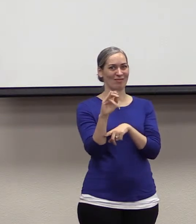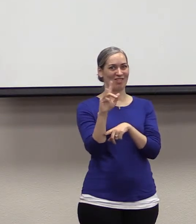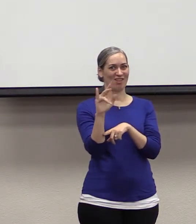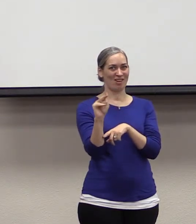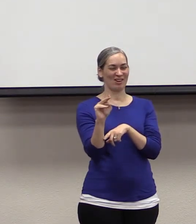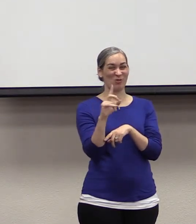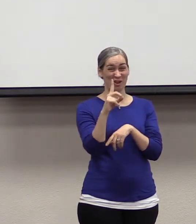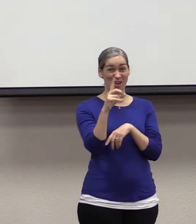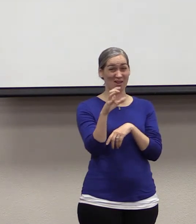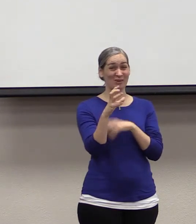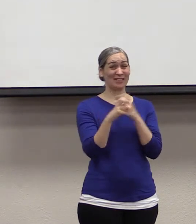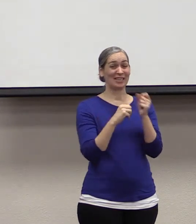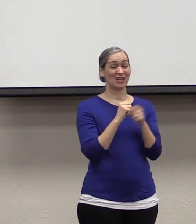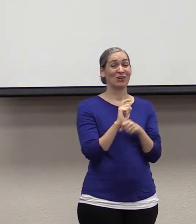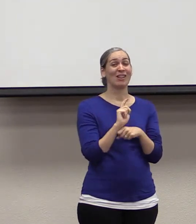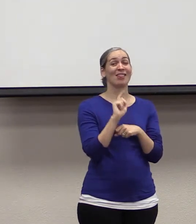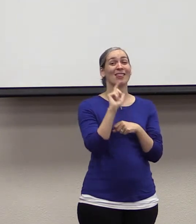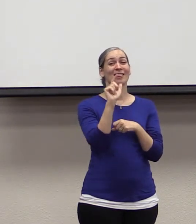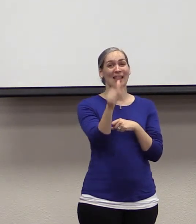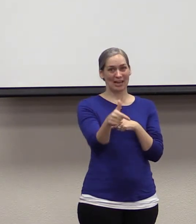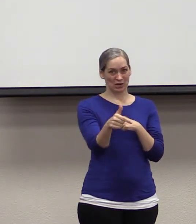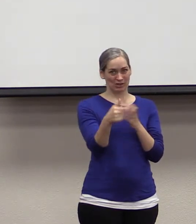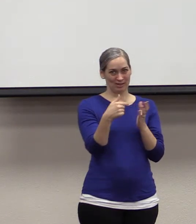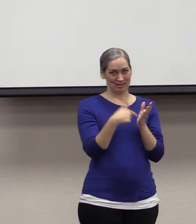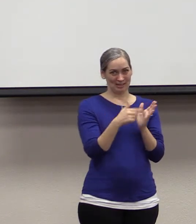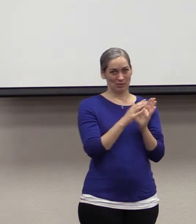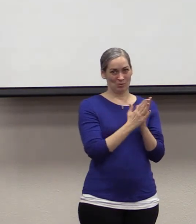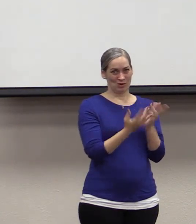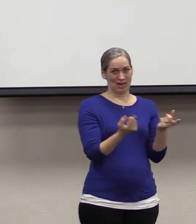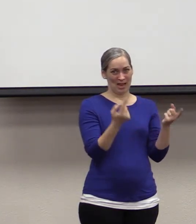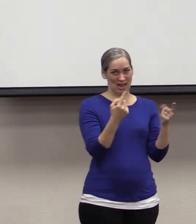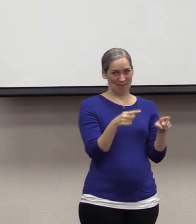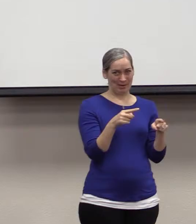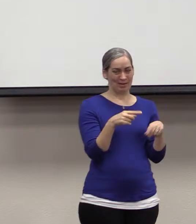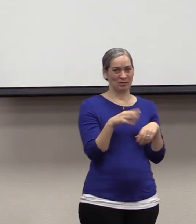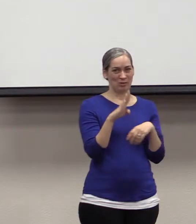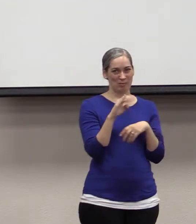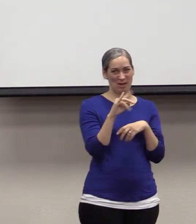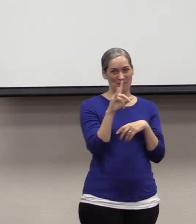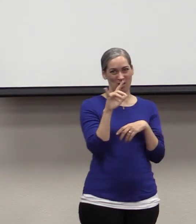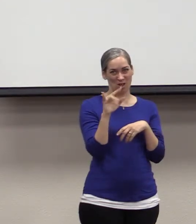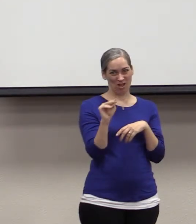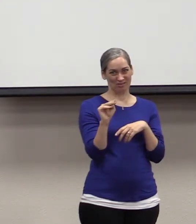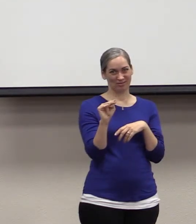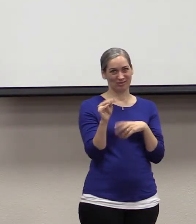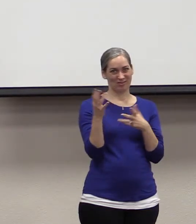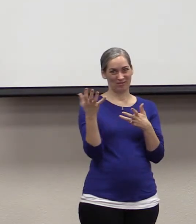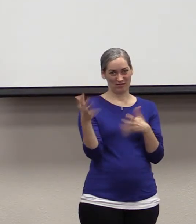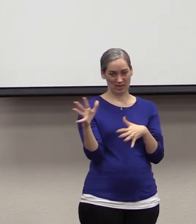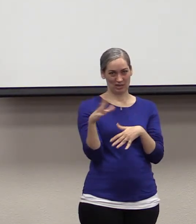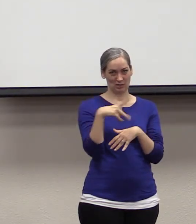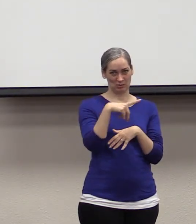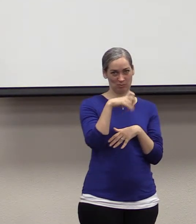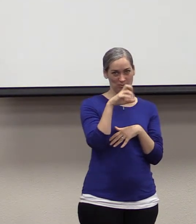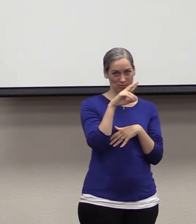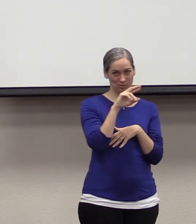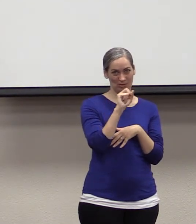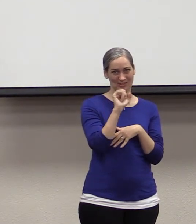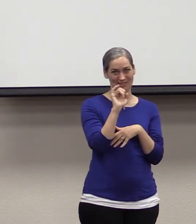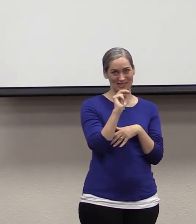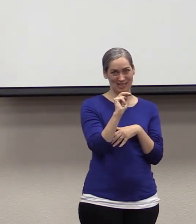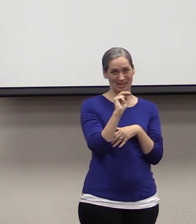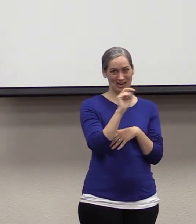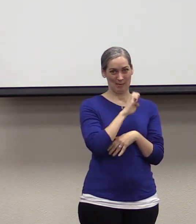But the Babylonian reign has already come to an end, making way for the Persian Empire, and this takes place in Susa